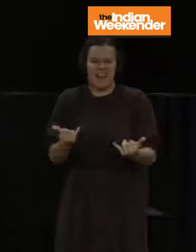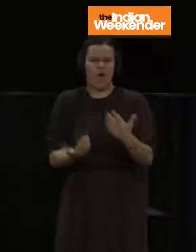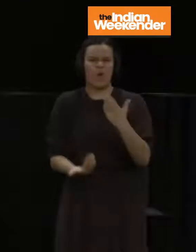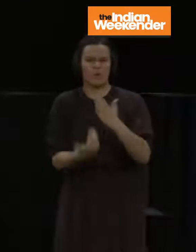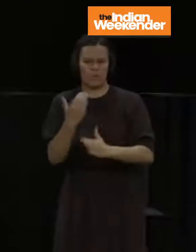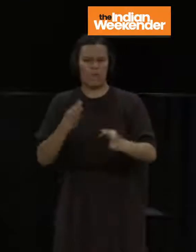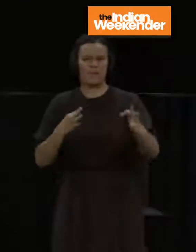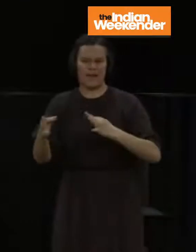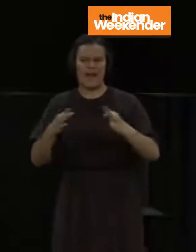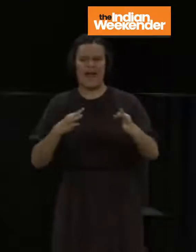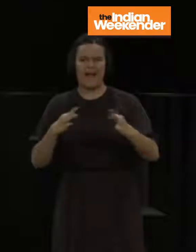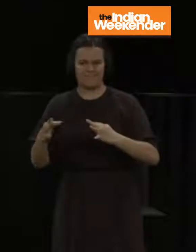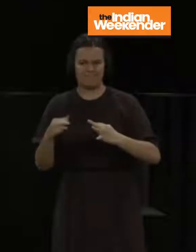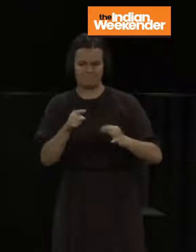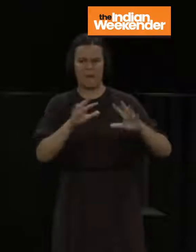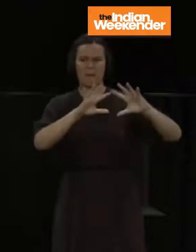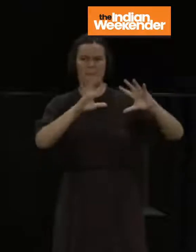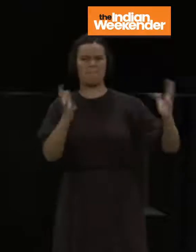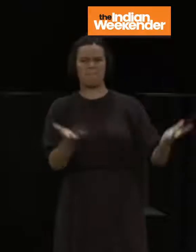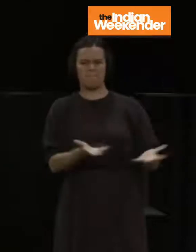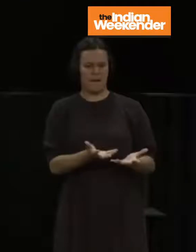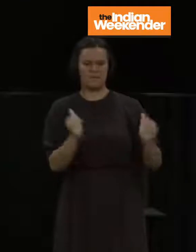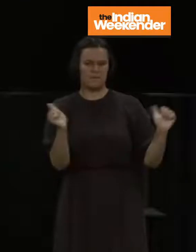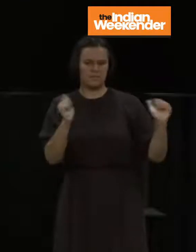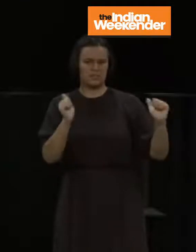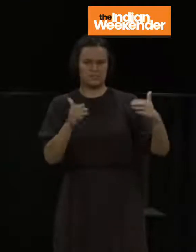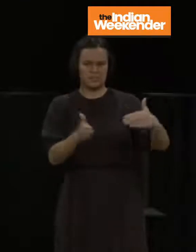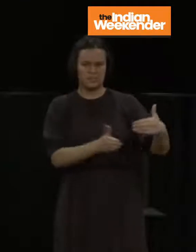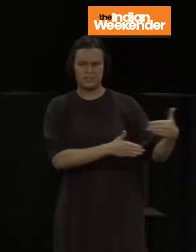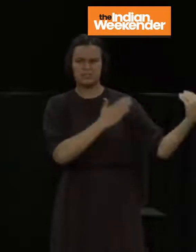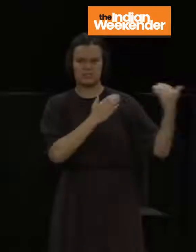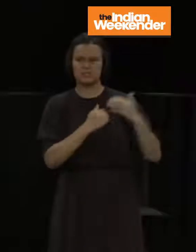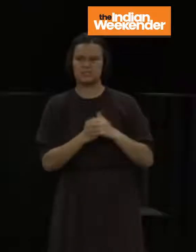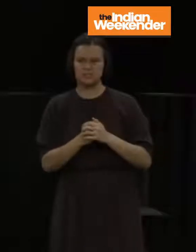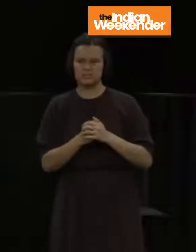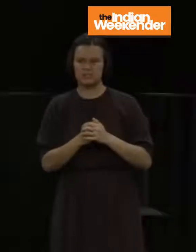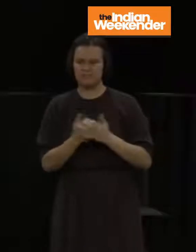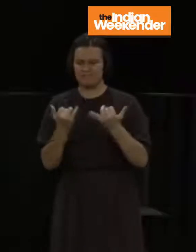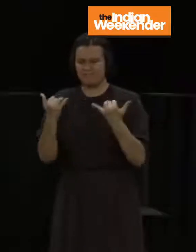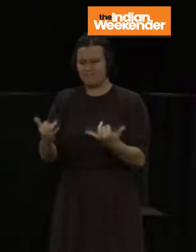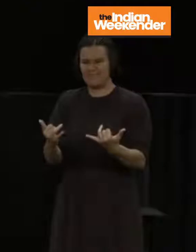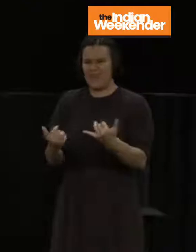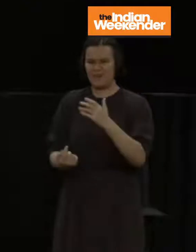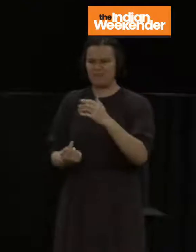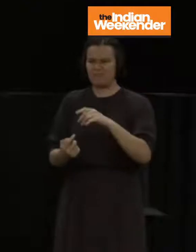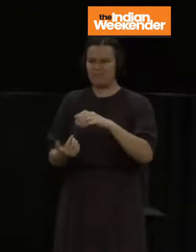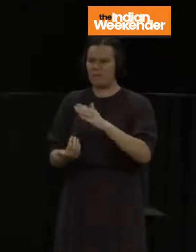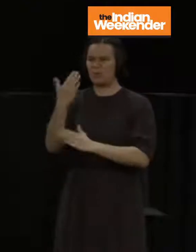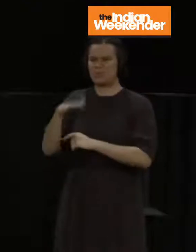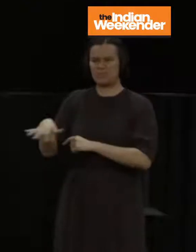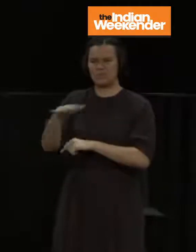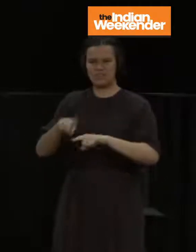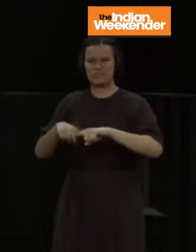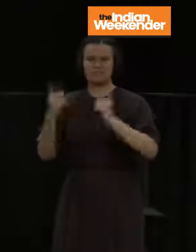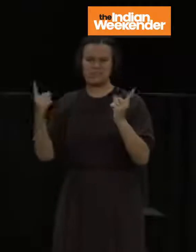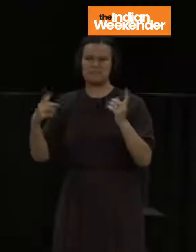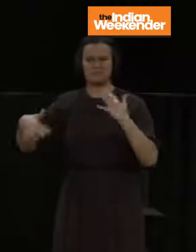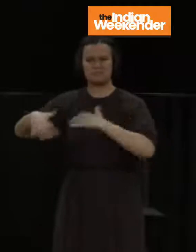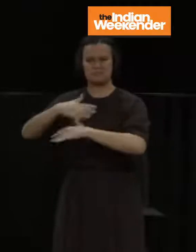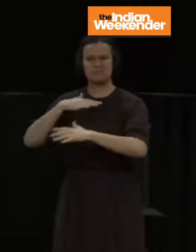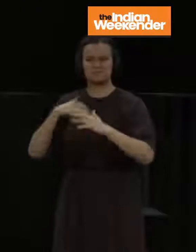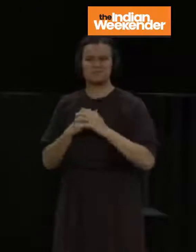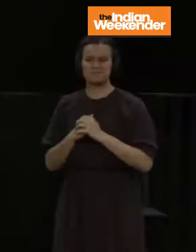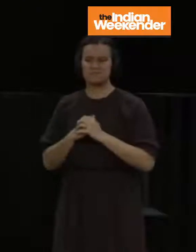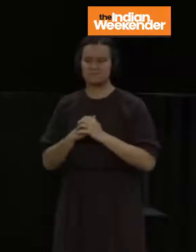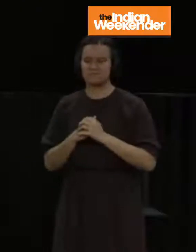kind of a post-pandemic, or coming out the other side of the pandemic reality, where we're looking to reopen the border in a way that's